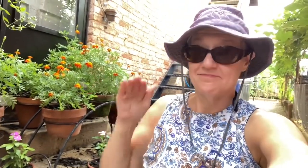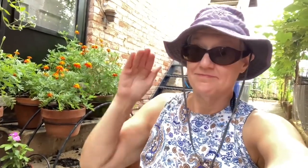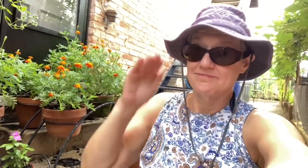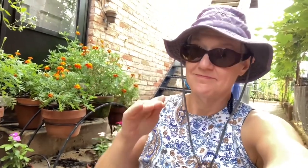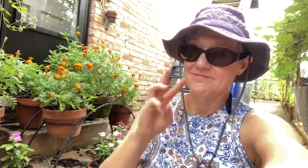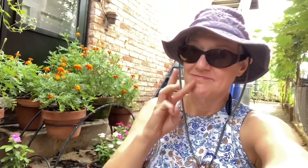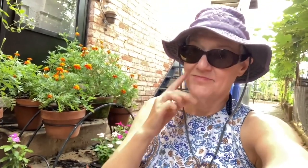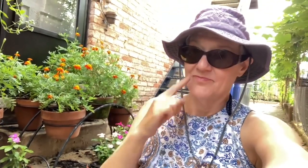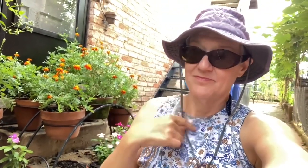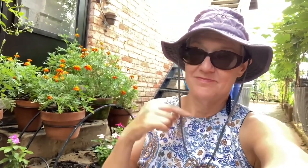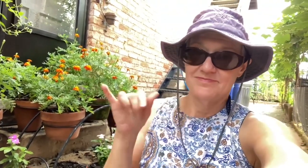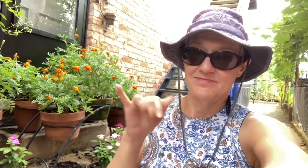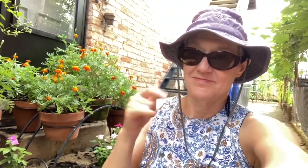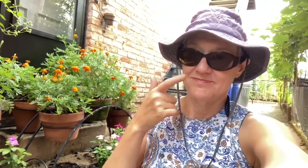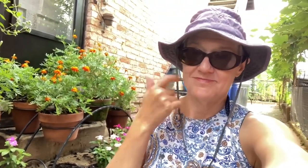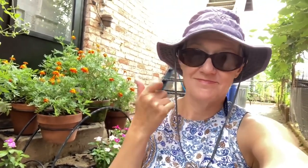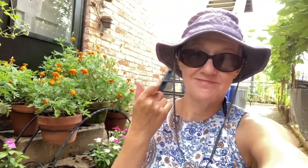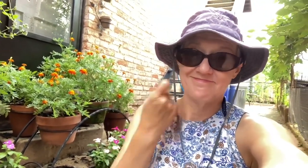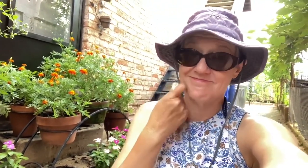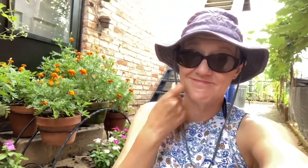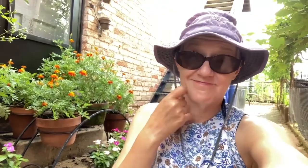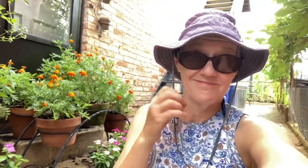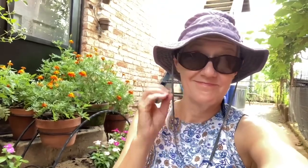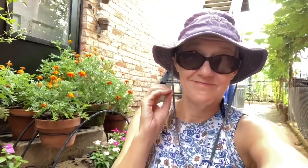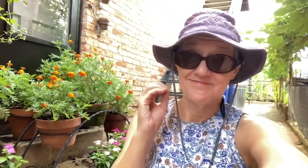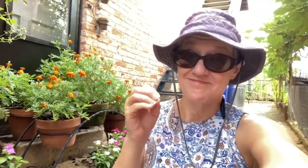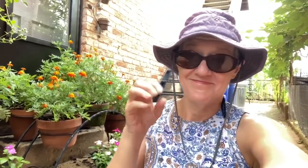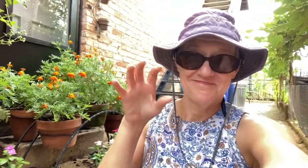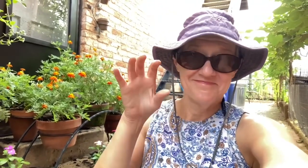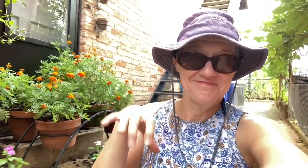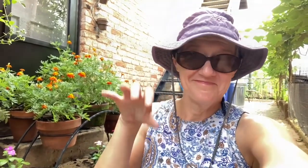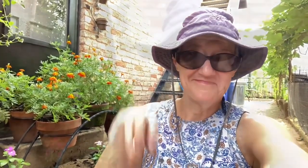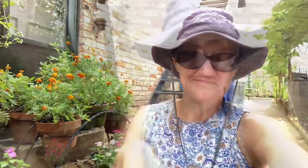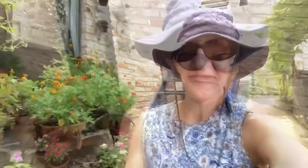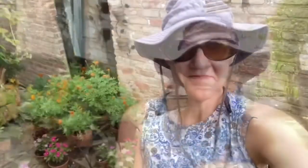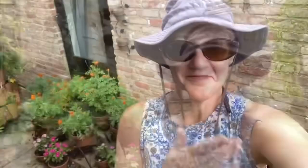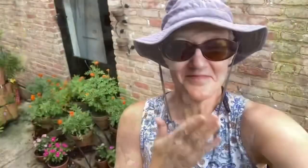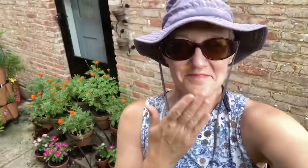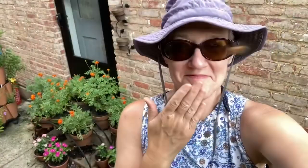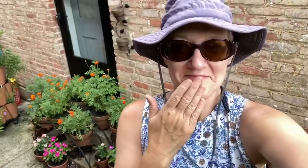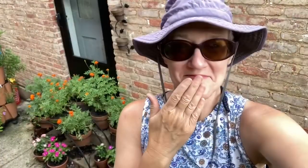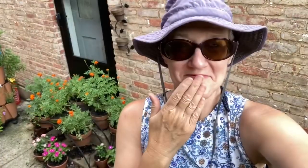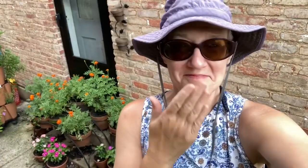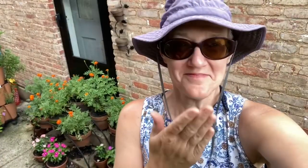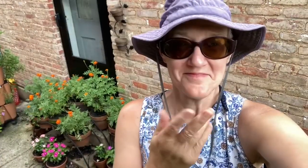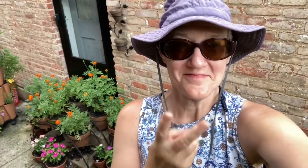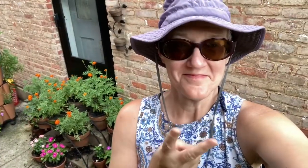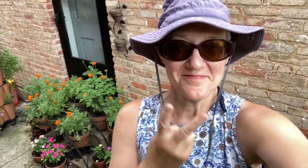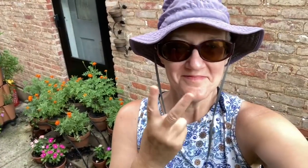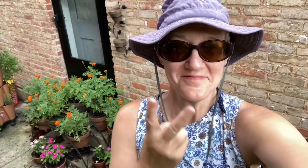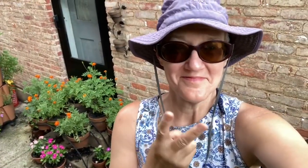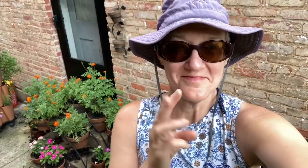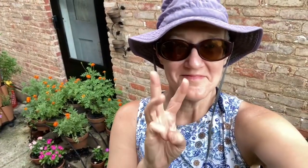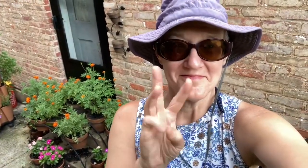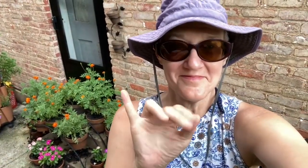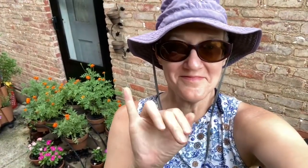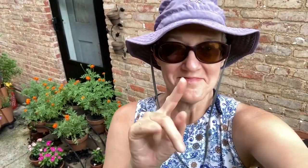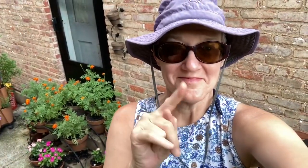clear, and it's going to give me less to water because lately there's been no rain. Thank you